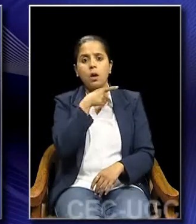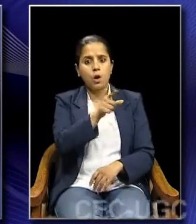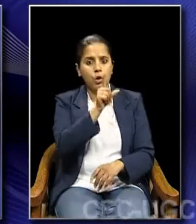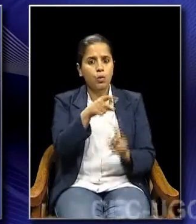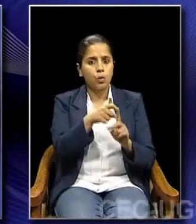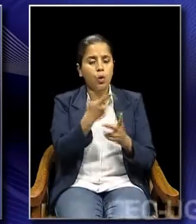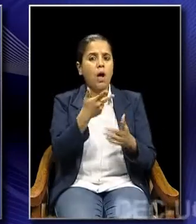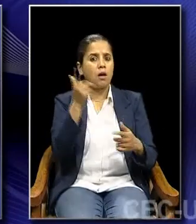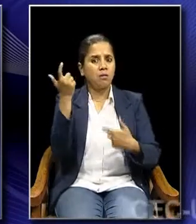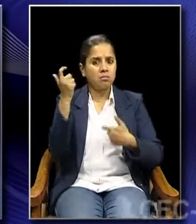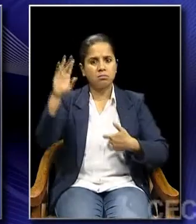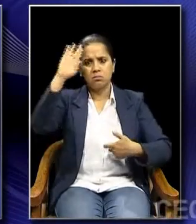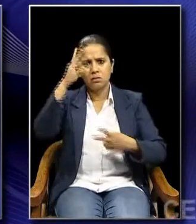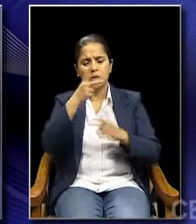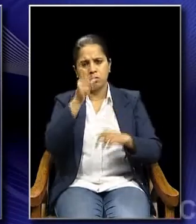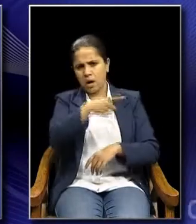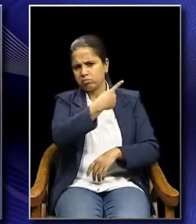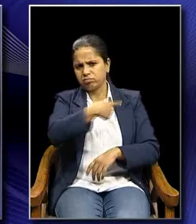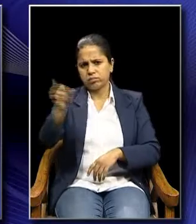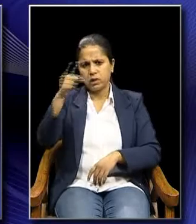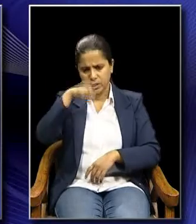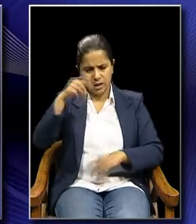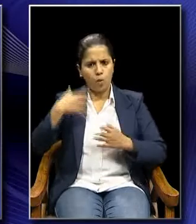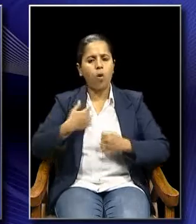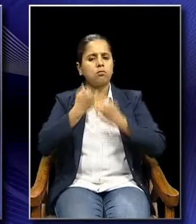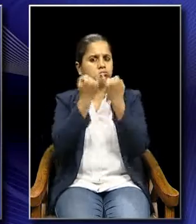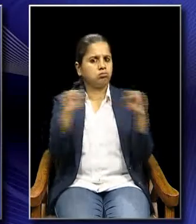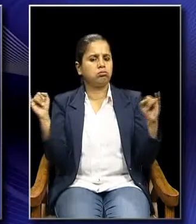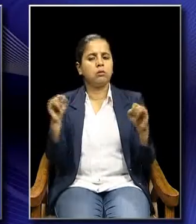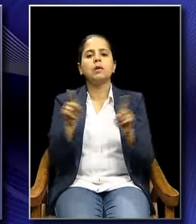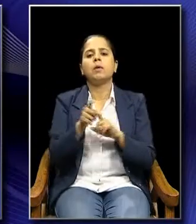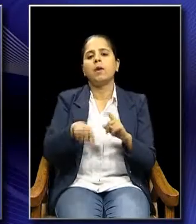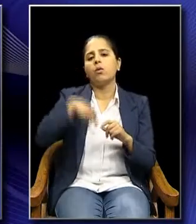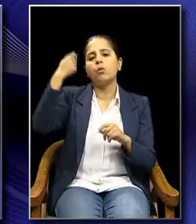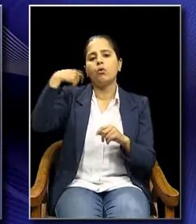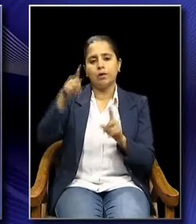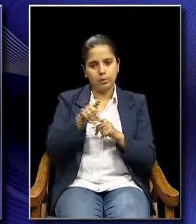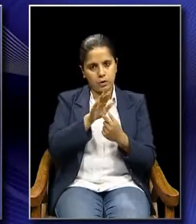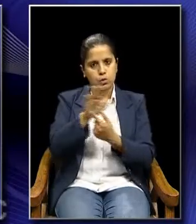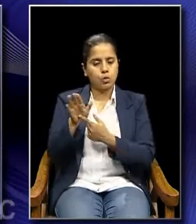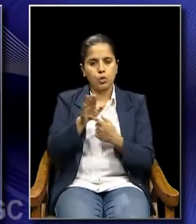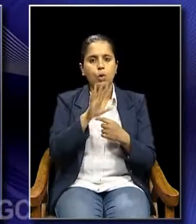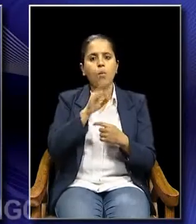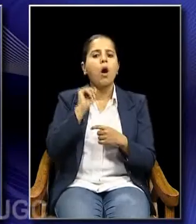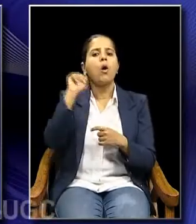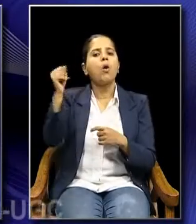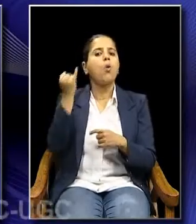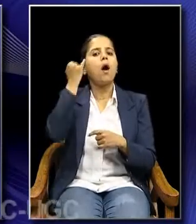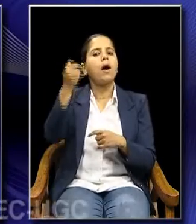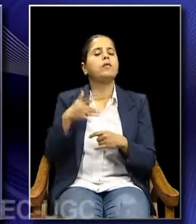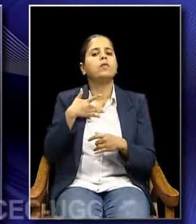forced so that India becomes independent. So this film reflects the kind of idealism which was there in